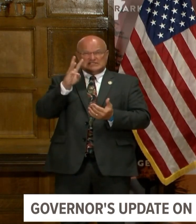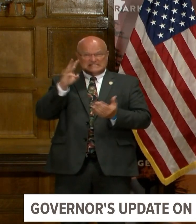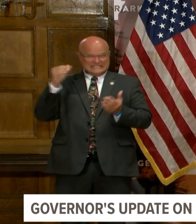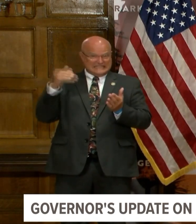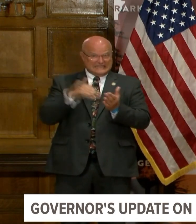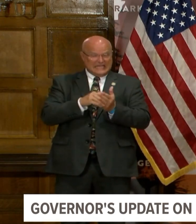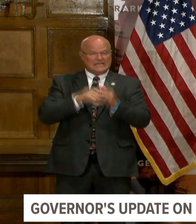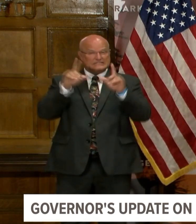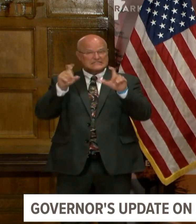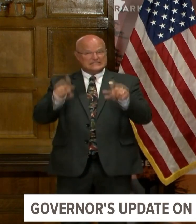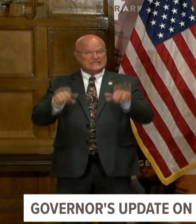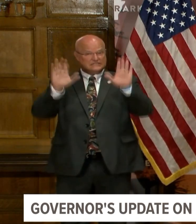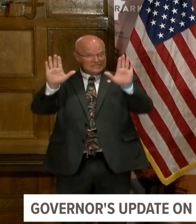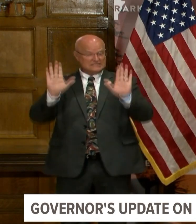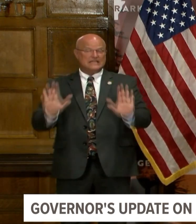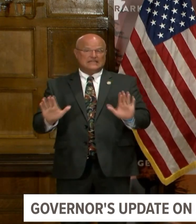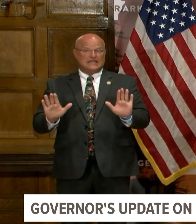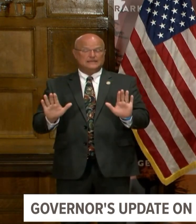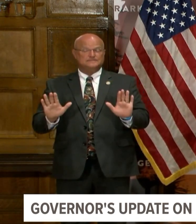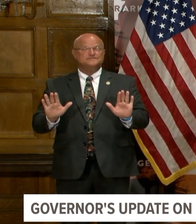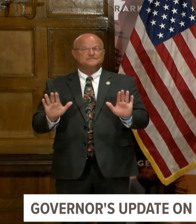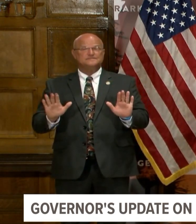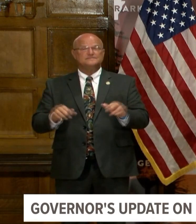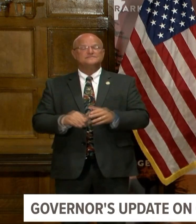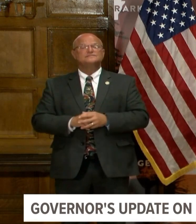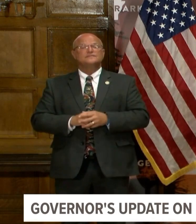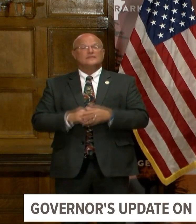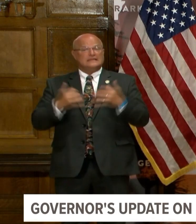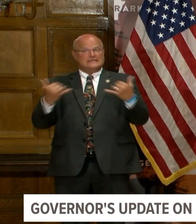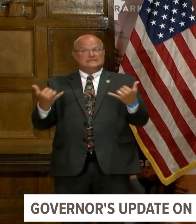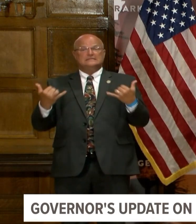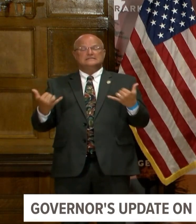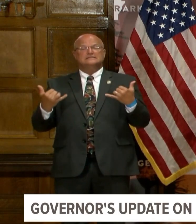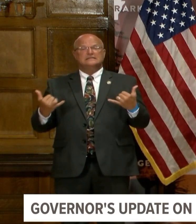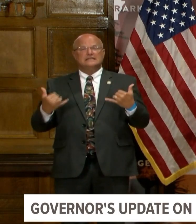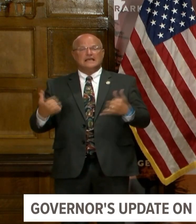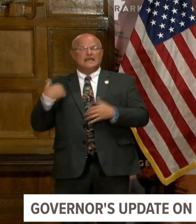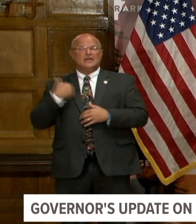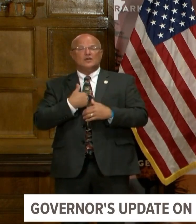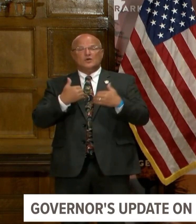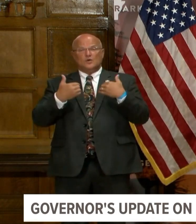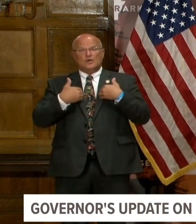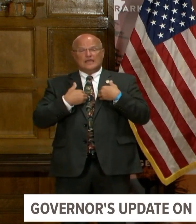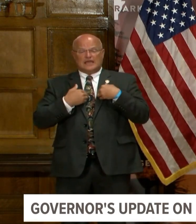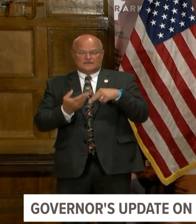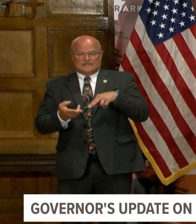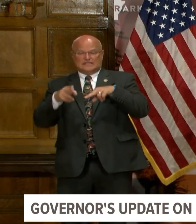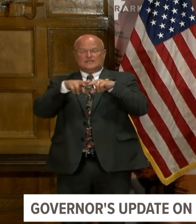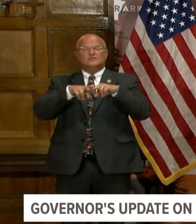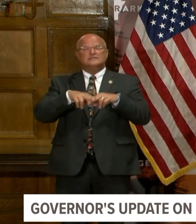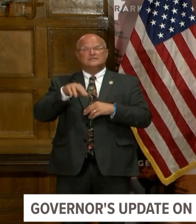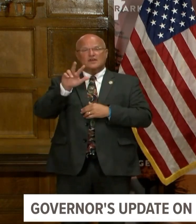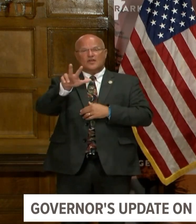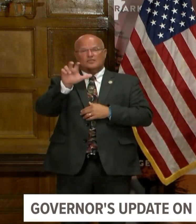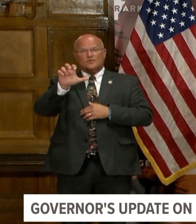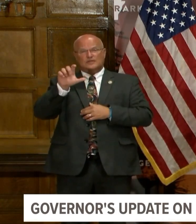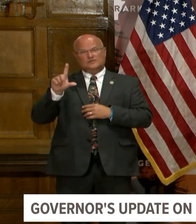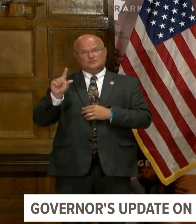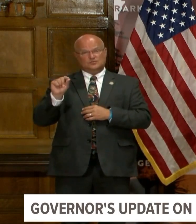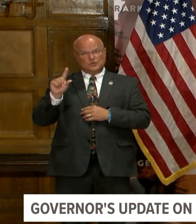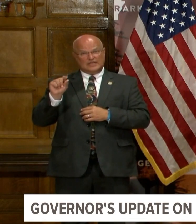6,000 tests on Sunday. Today, we have an increase of